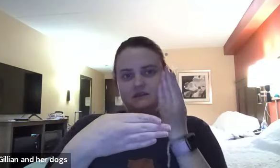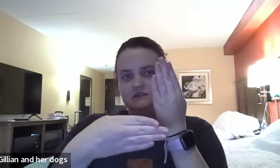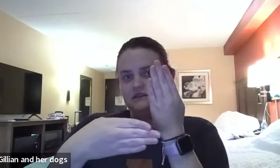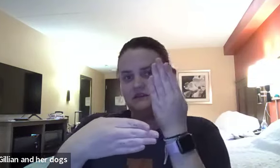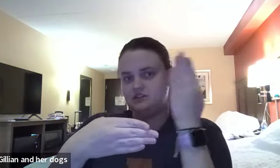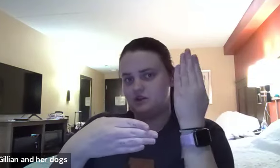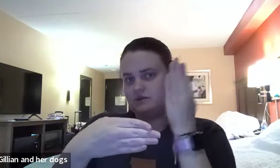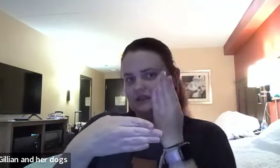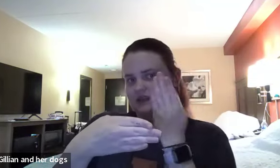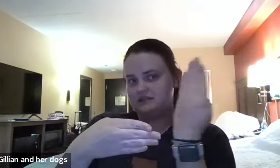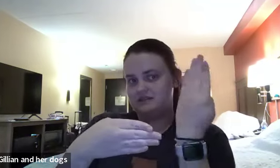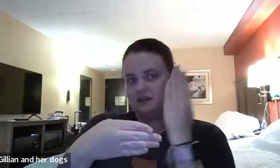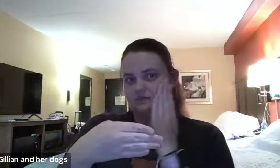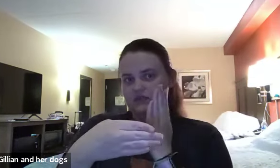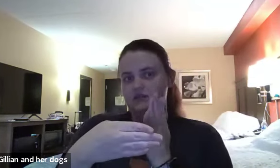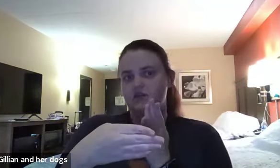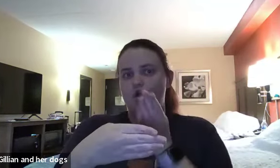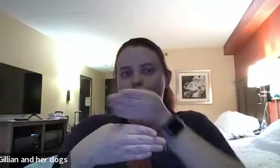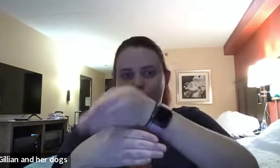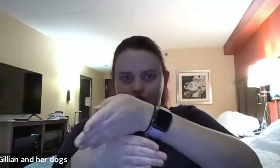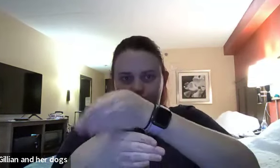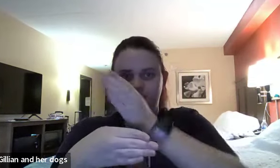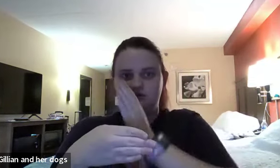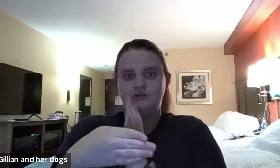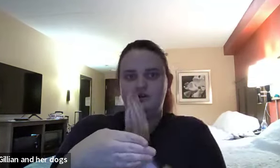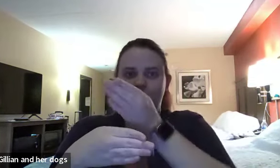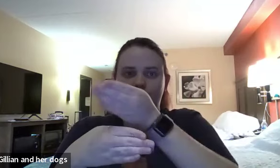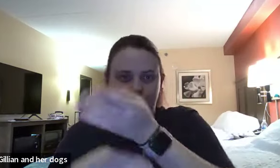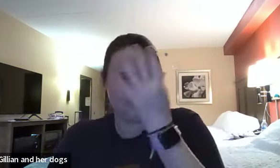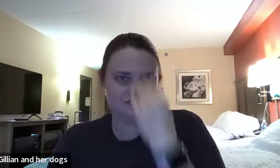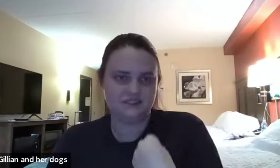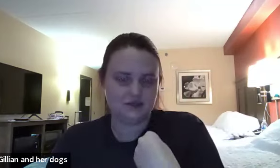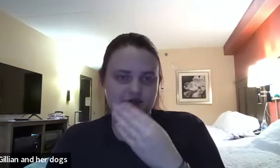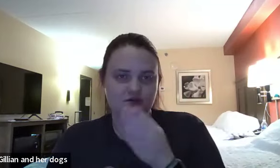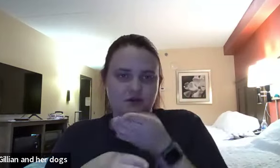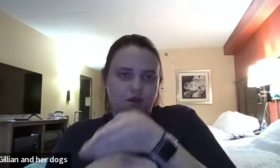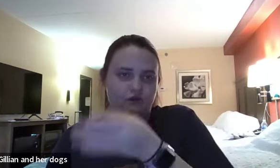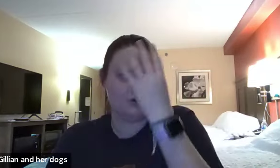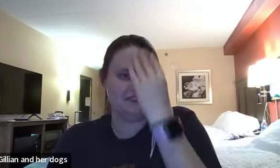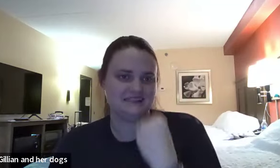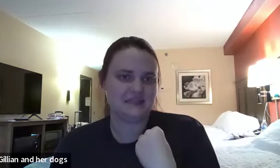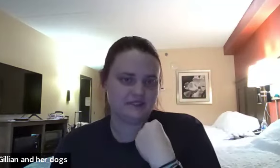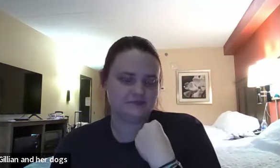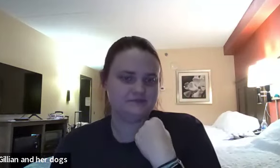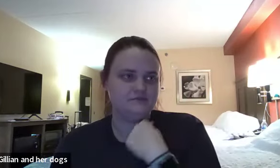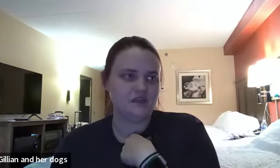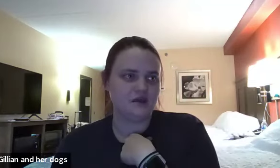sideways, dominant hands, again, that kind of B, over, overslept, overslept.